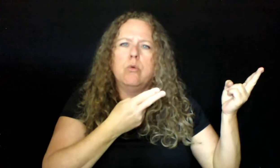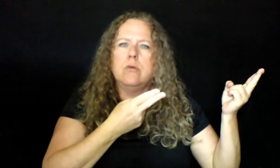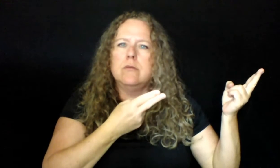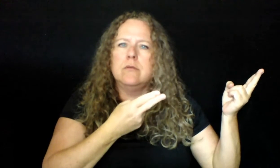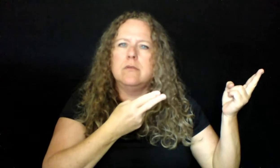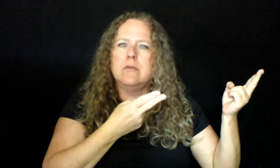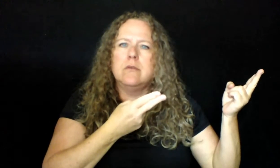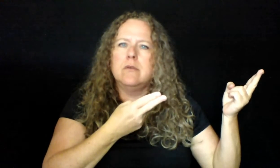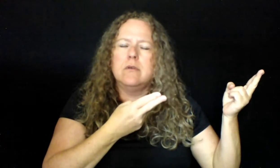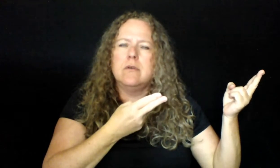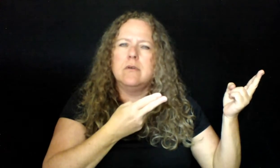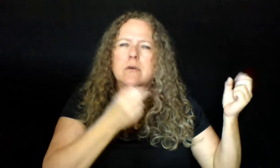It's so amazing about these stories.